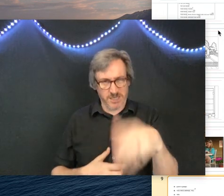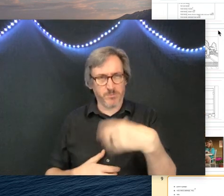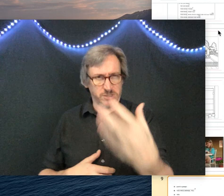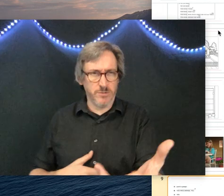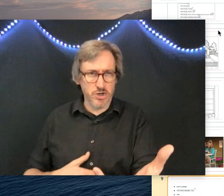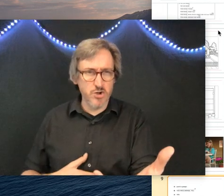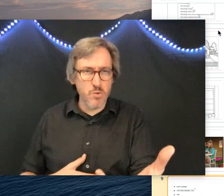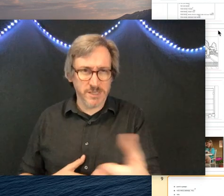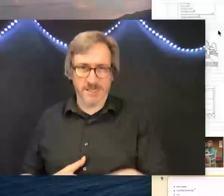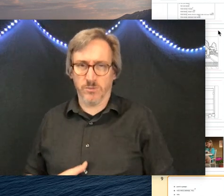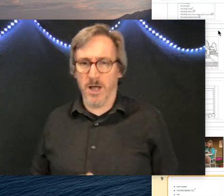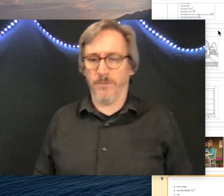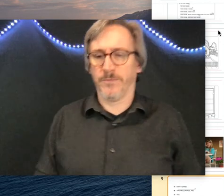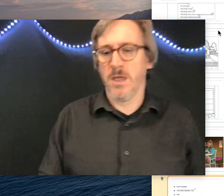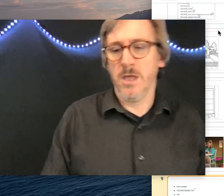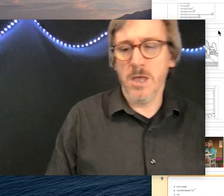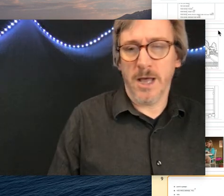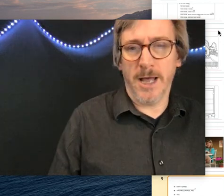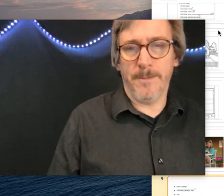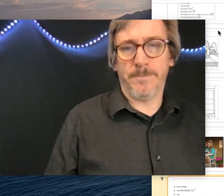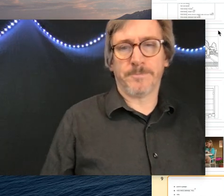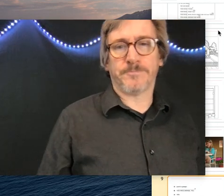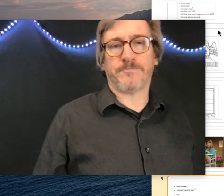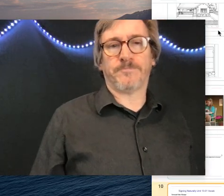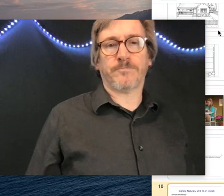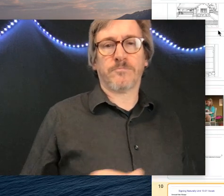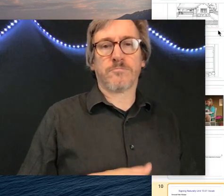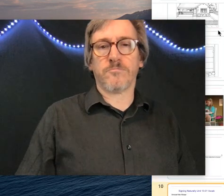We're going to explore some new ones as well.